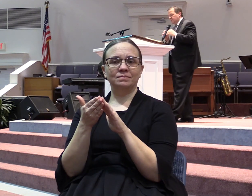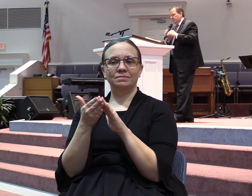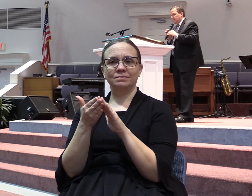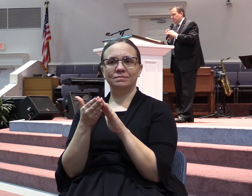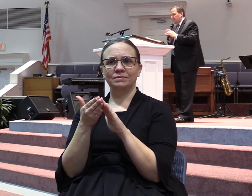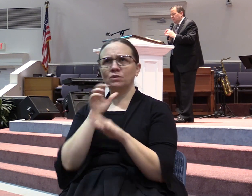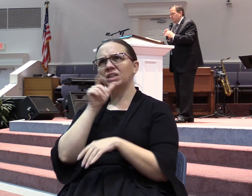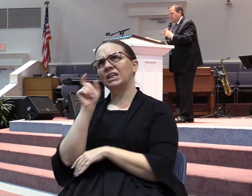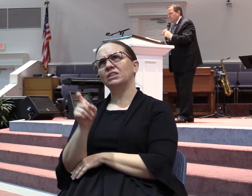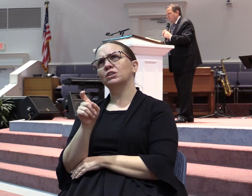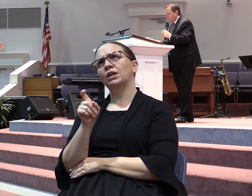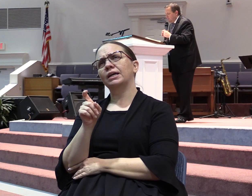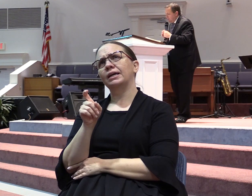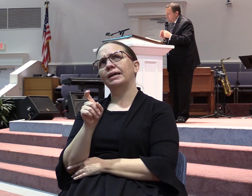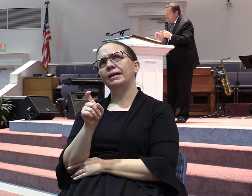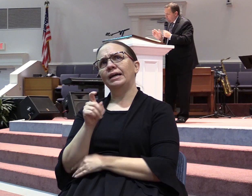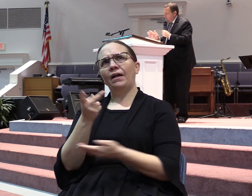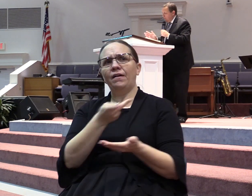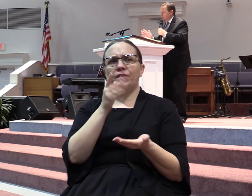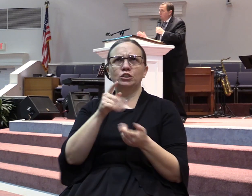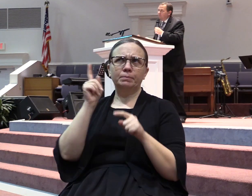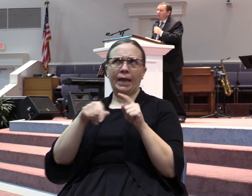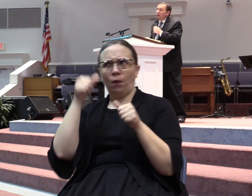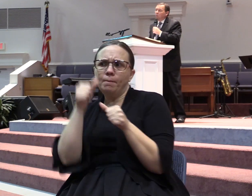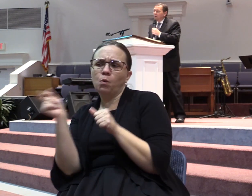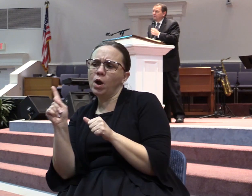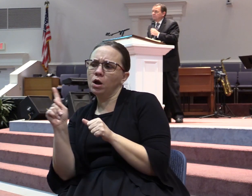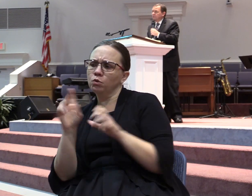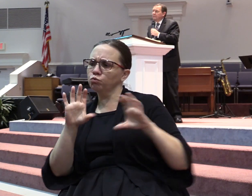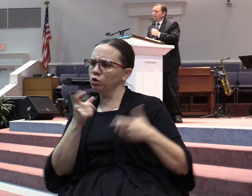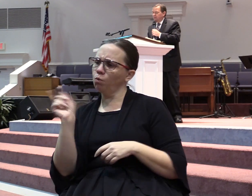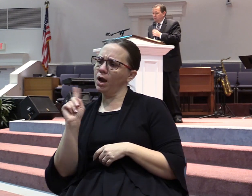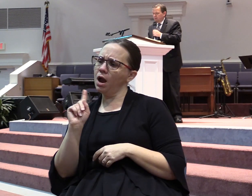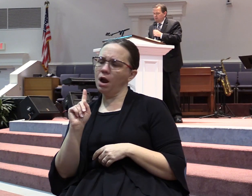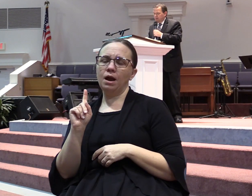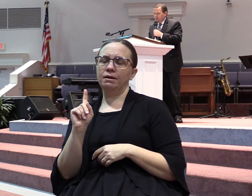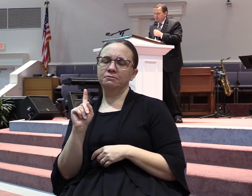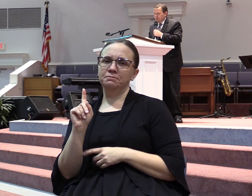It wasn't necessarily that the sheep couldn't remember where the flock was, per se.